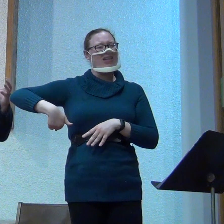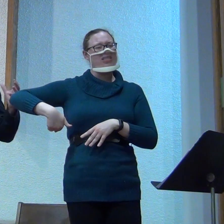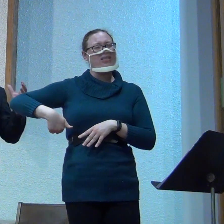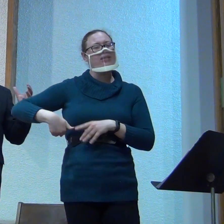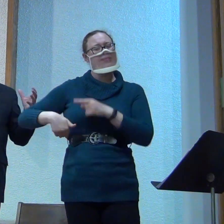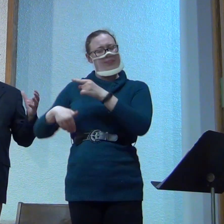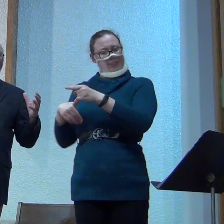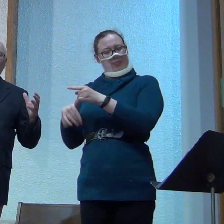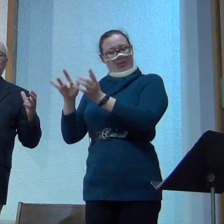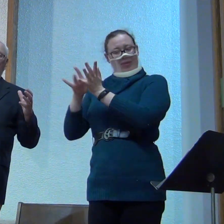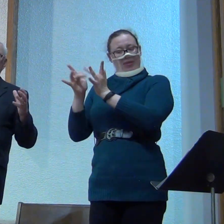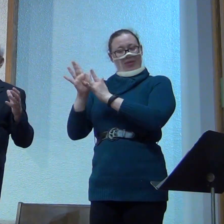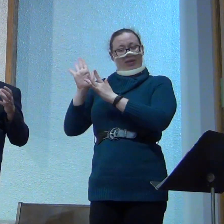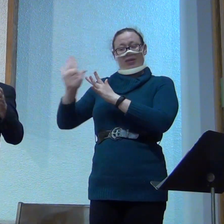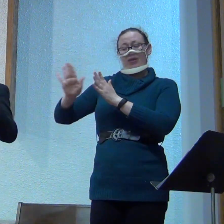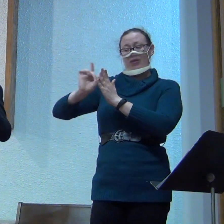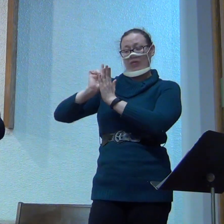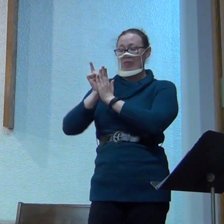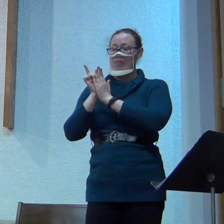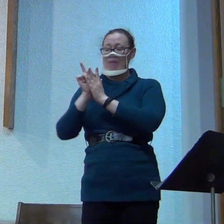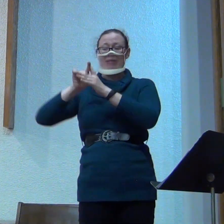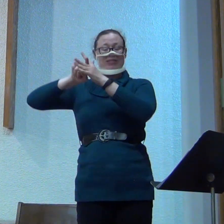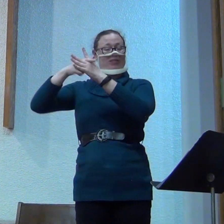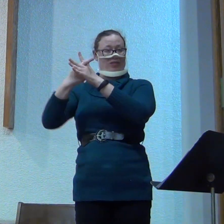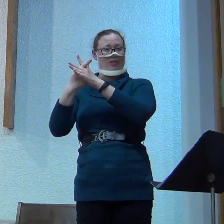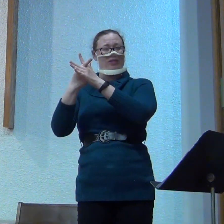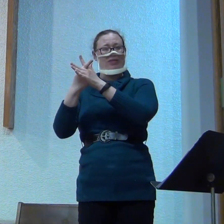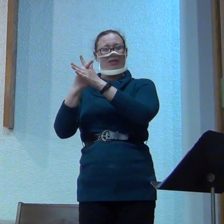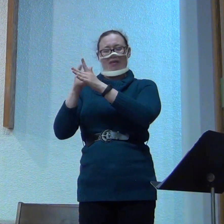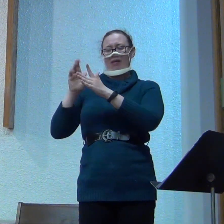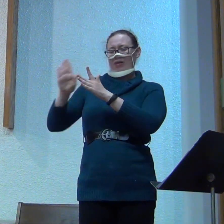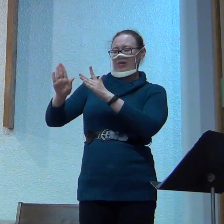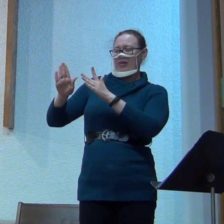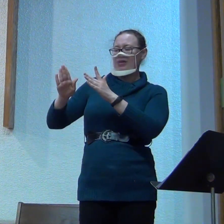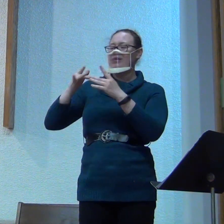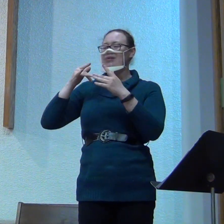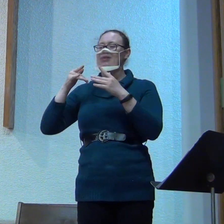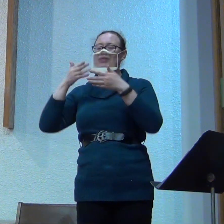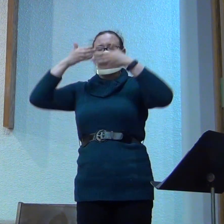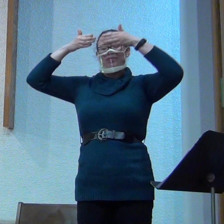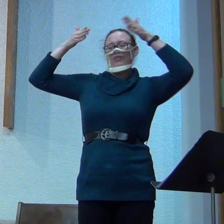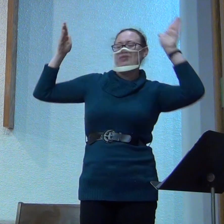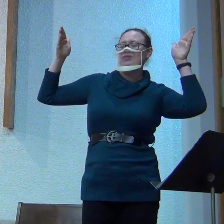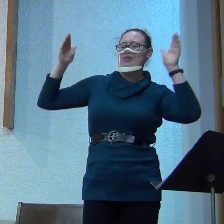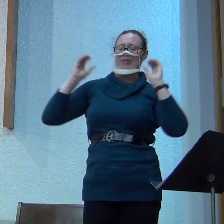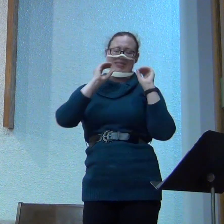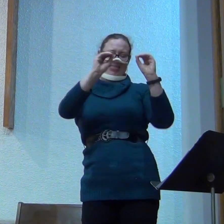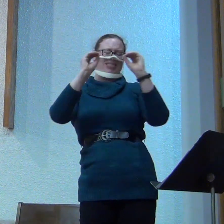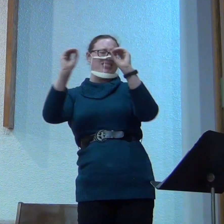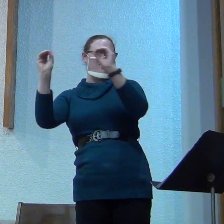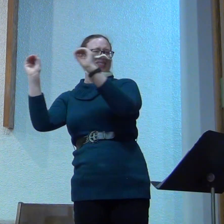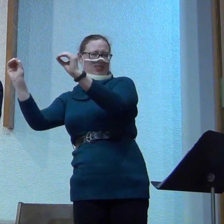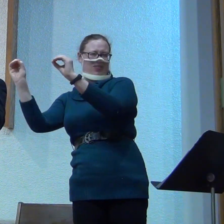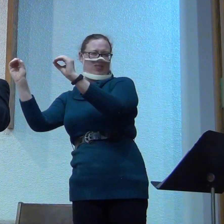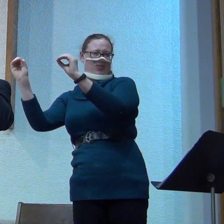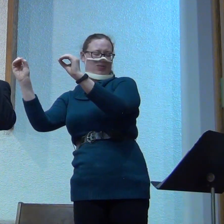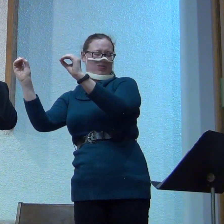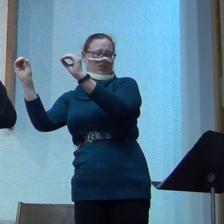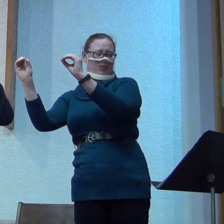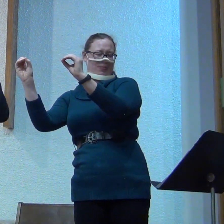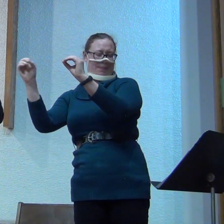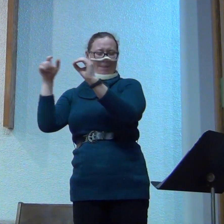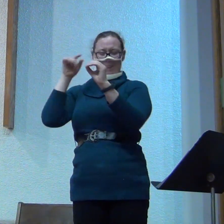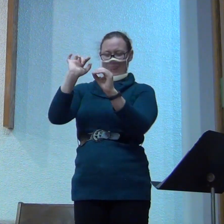the moment that Jesus would have chosen for himself to begin his public ministry. This was not